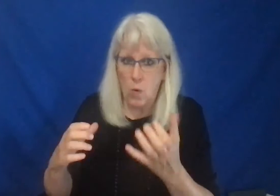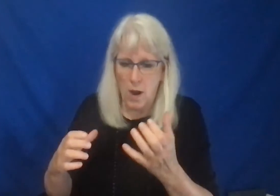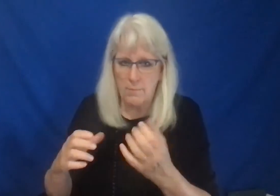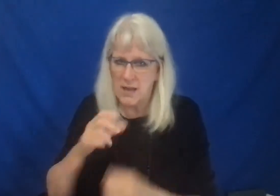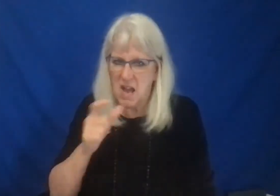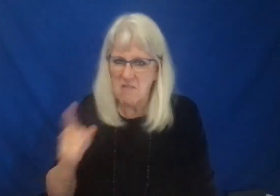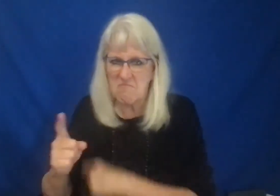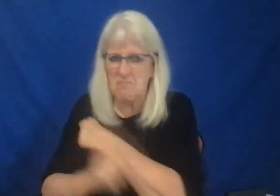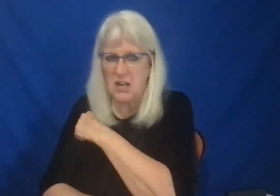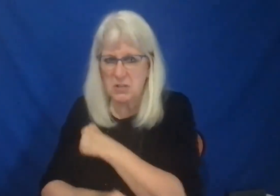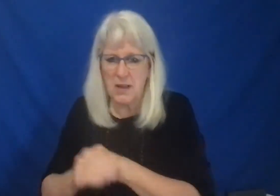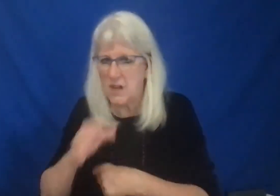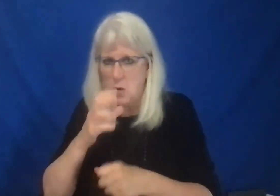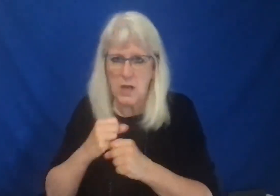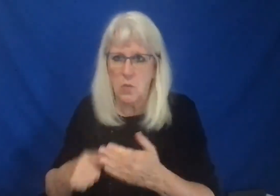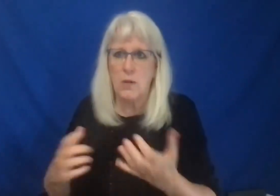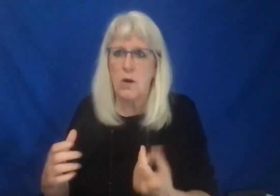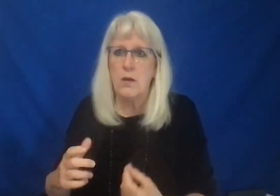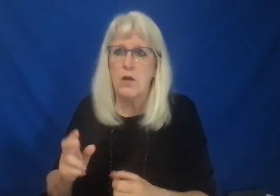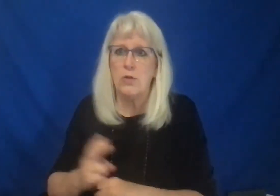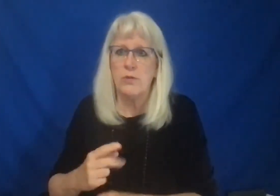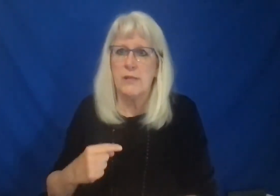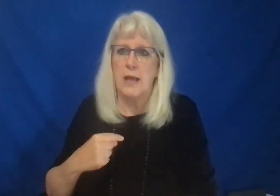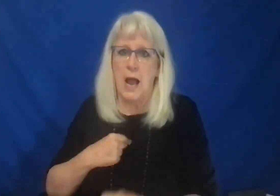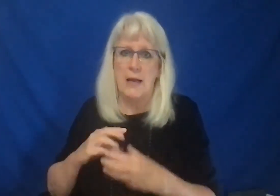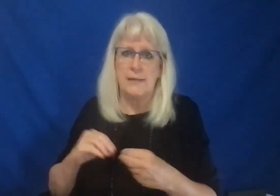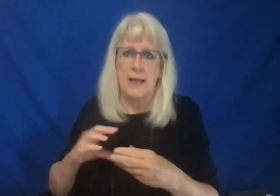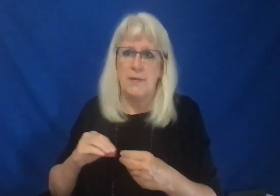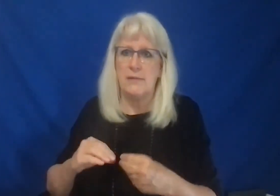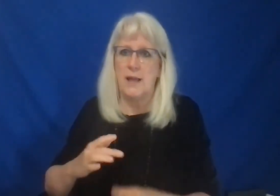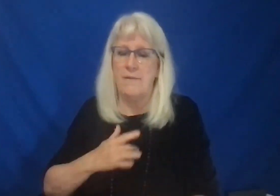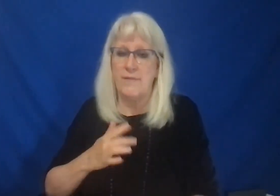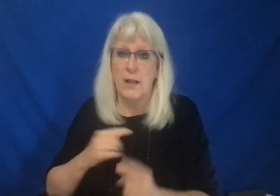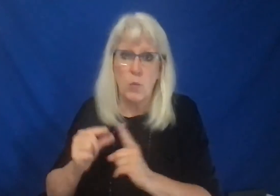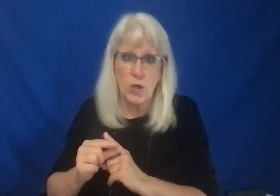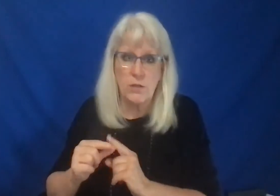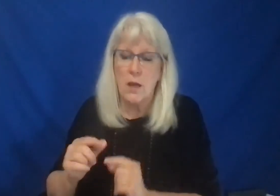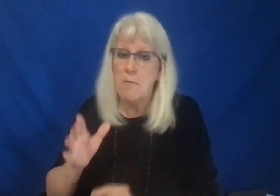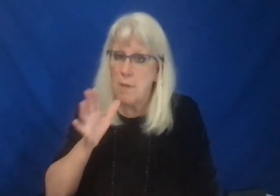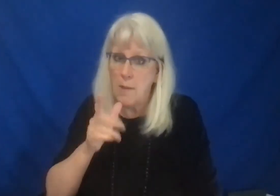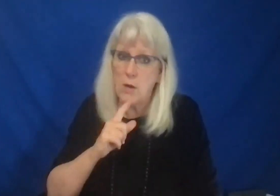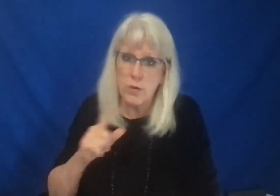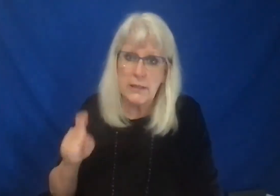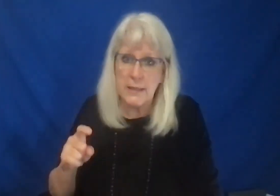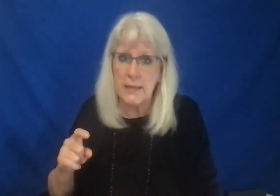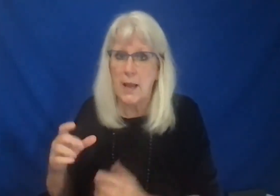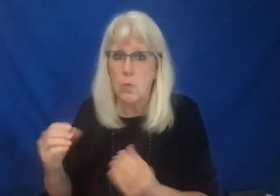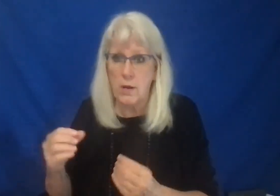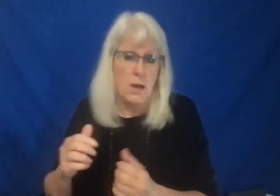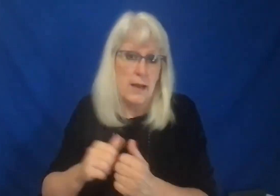making I statements and using feeling words. Mom, I really need and want, when I have a conversation with my sister, for that to stay in the channel